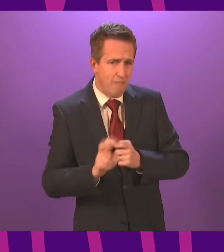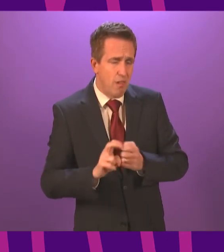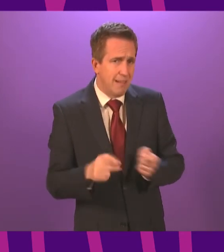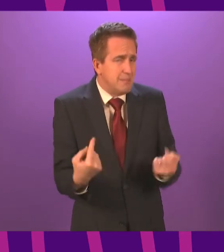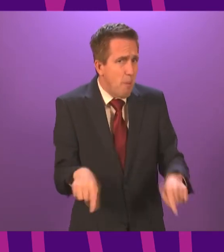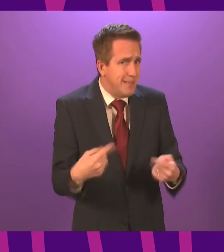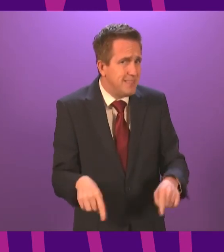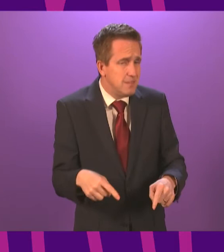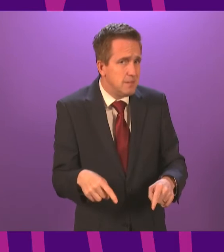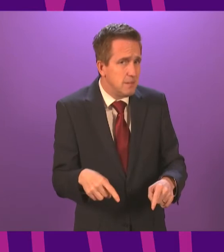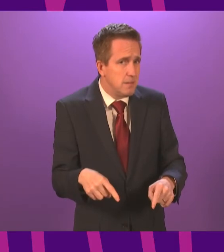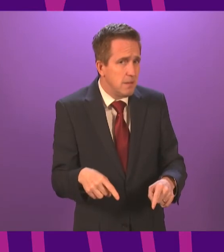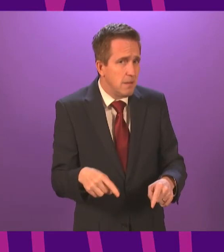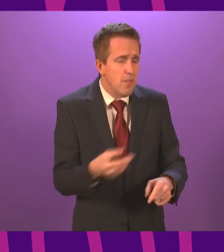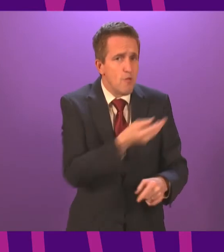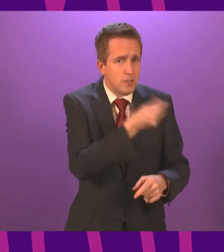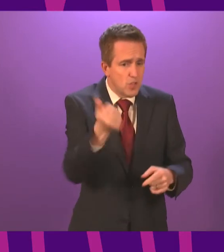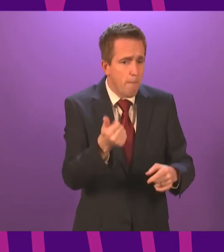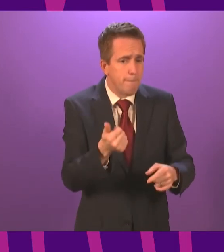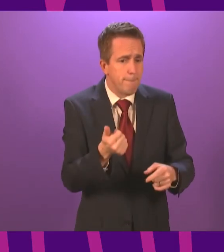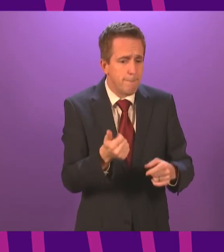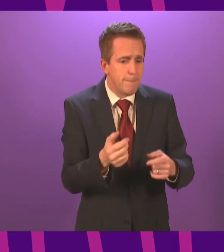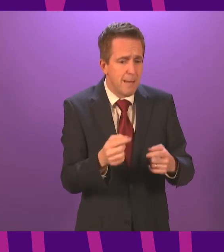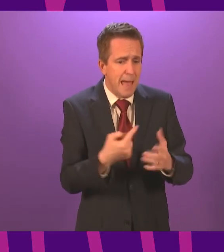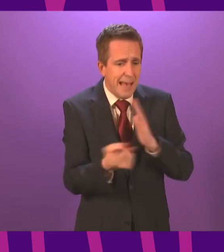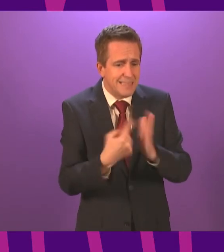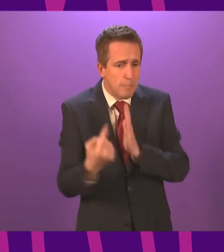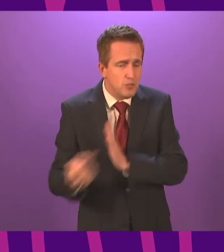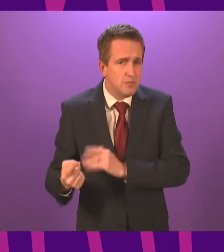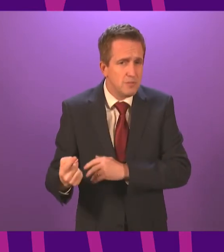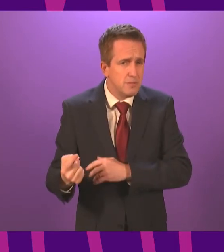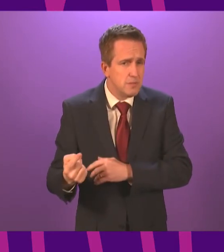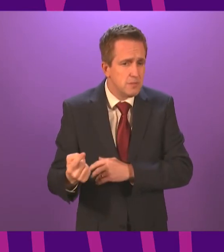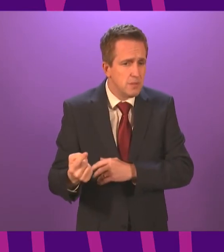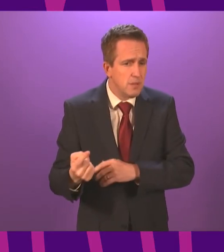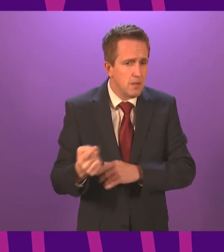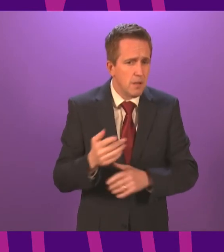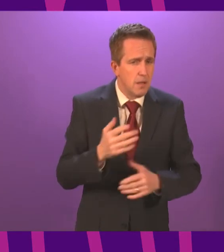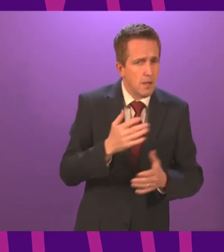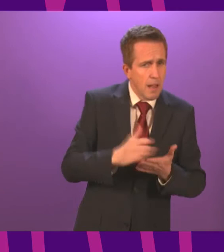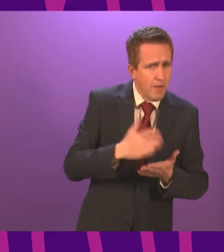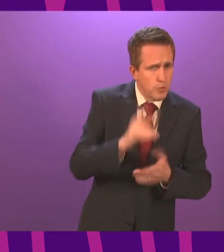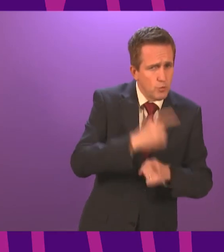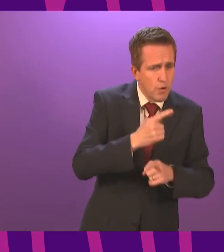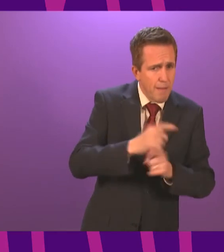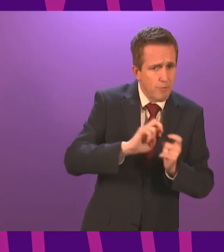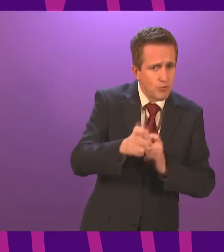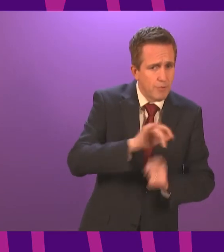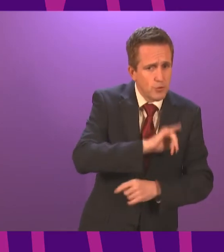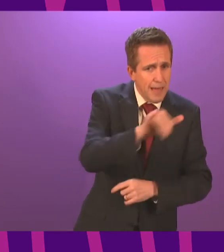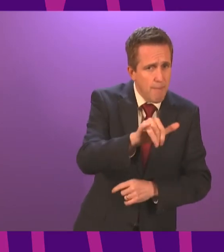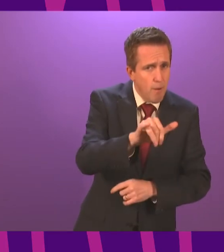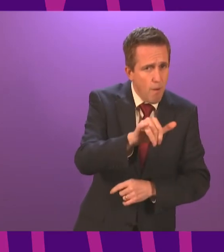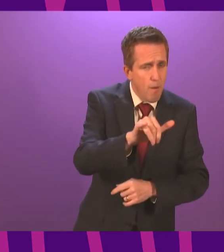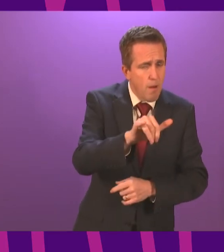a list of reasons and exemptions. I'm not sure. I'm assuming that it's the transportation to the airport that is